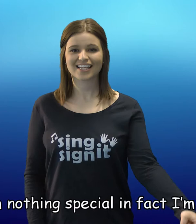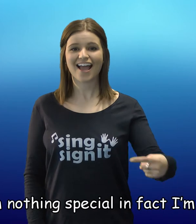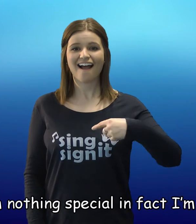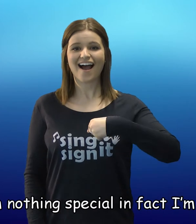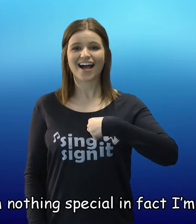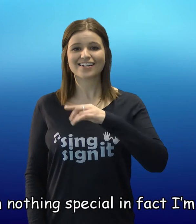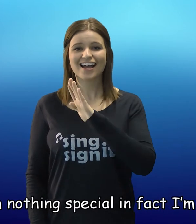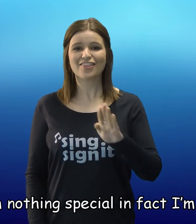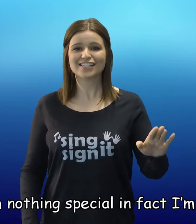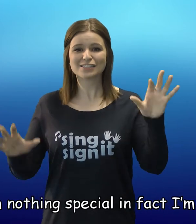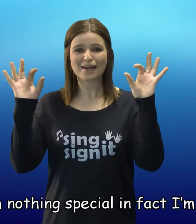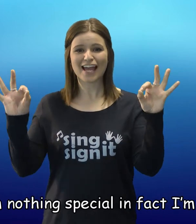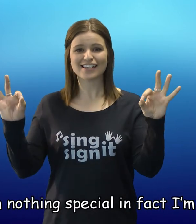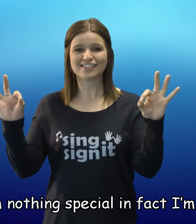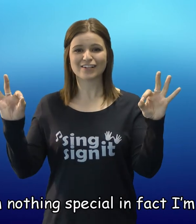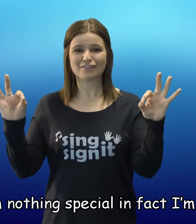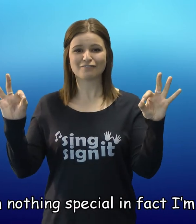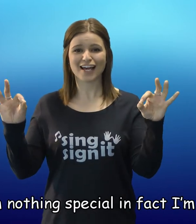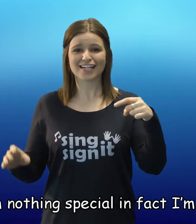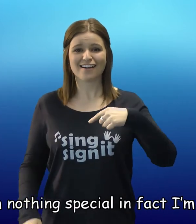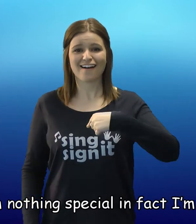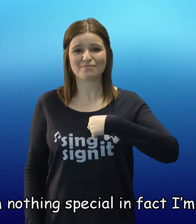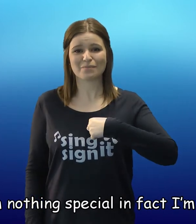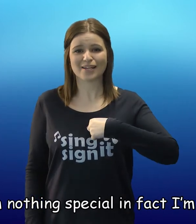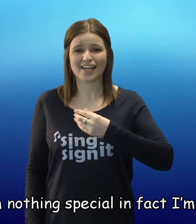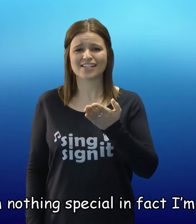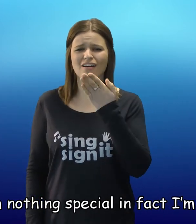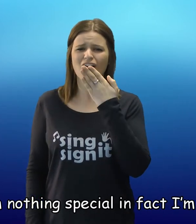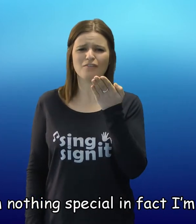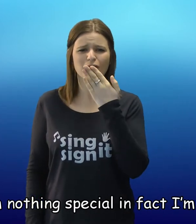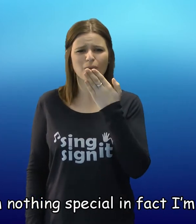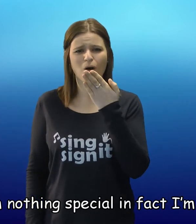I'm nothing special, in fact, I'm a bit of a ball.